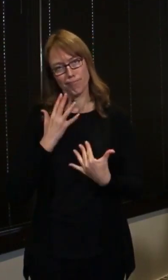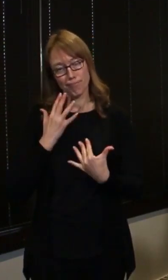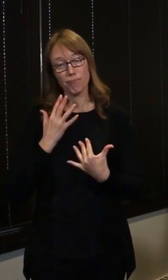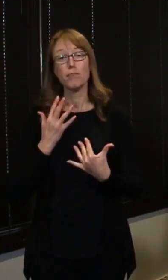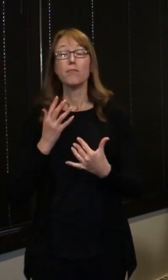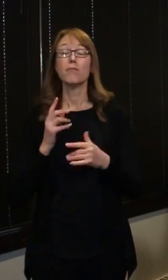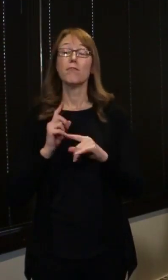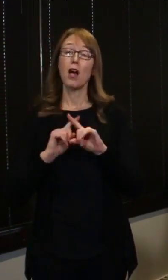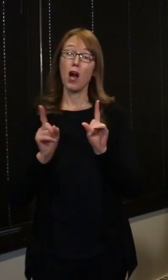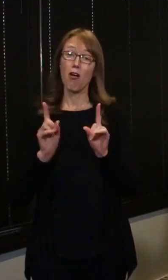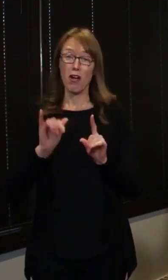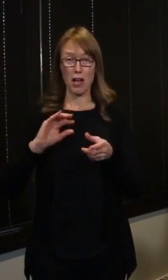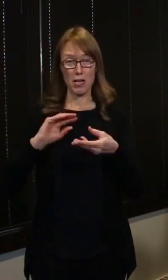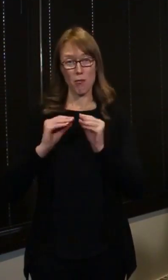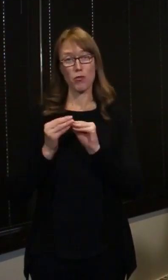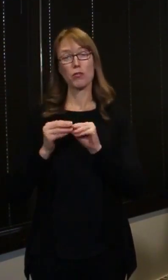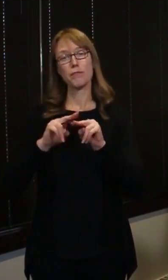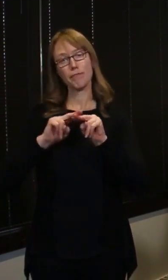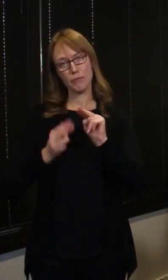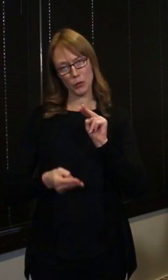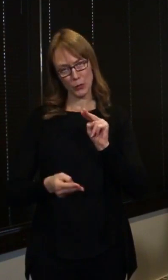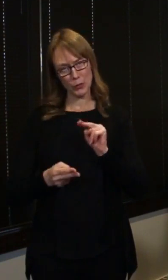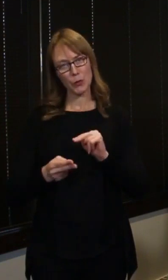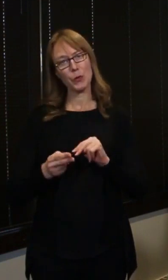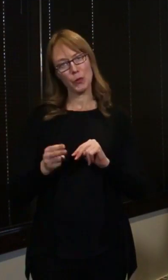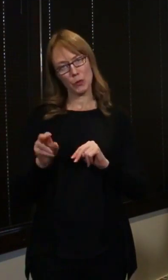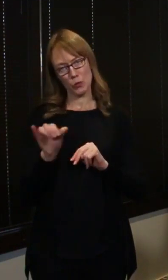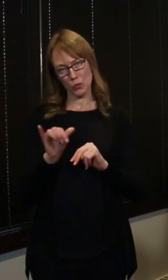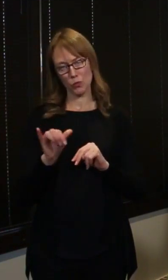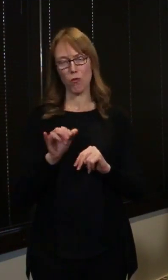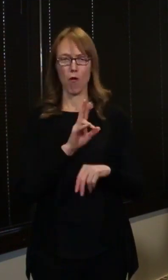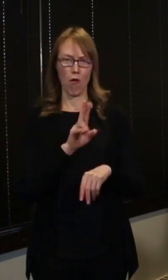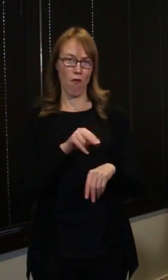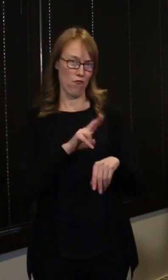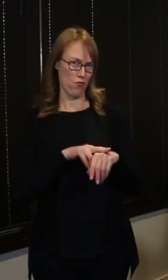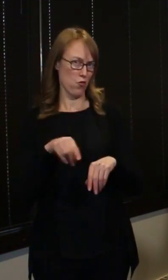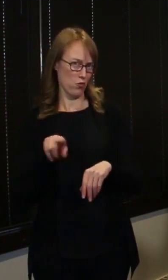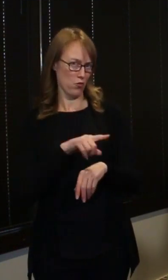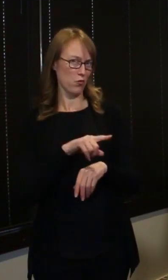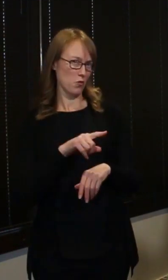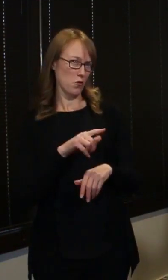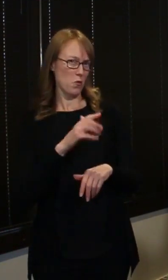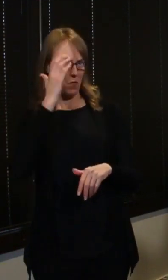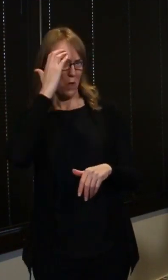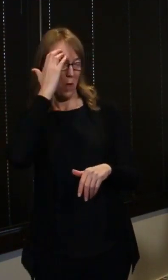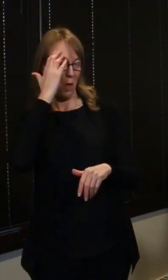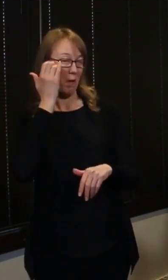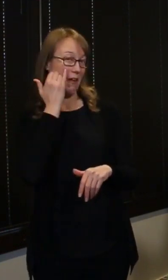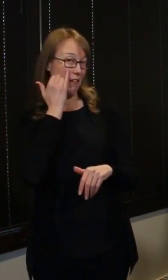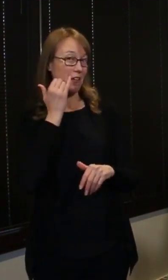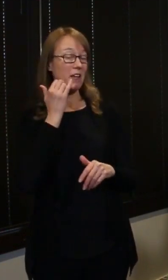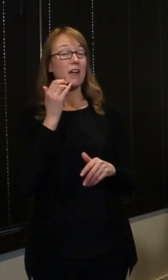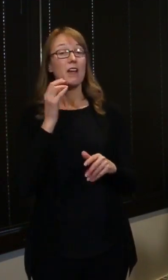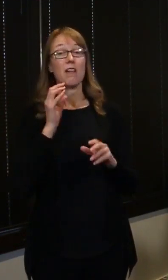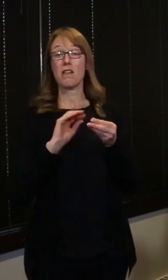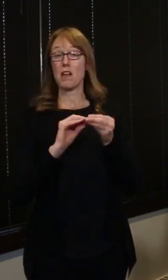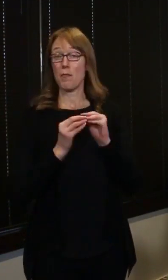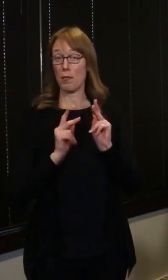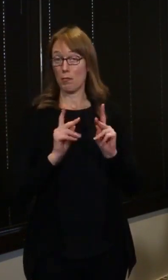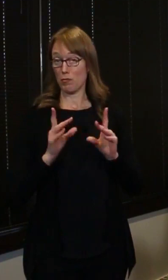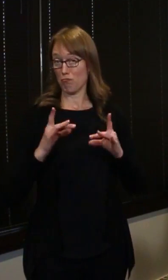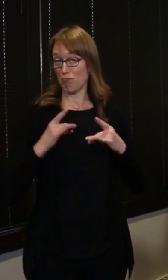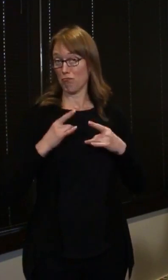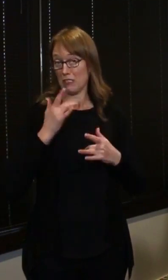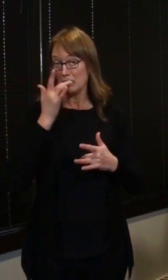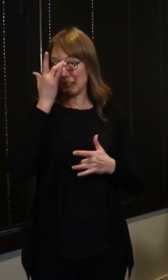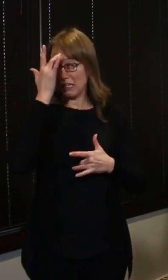and patients in the intensive care unit, then we'll start seeing declines in deaths. So today we're reporting 6 COVID deaths, inpatient deaths from our